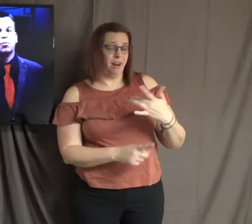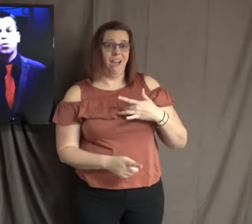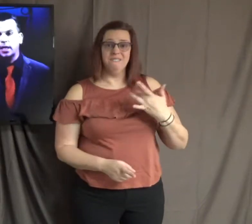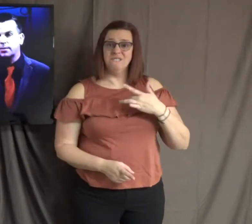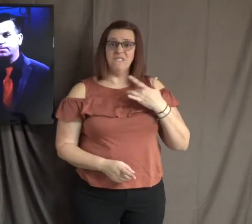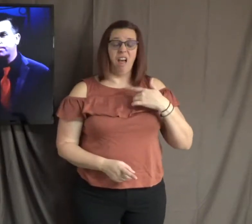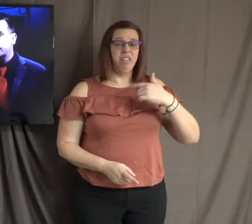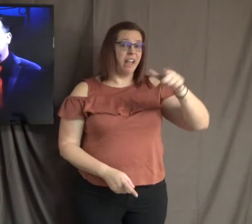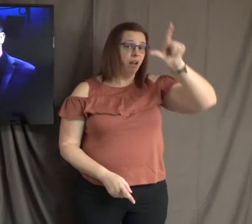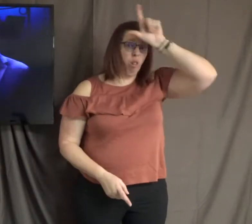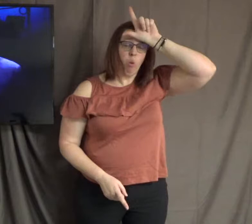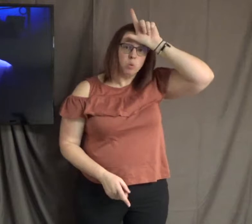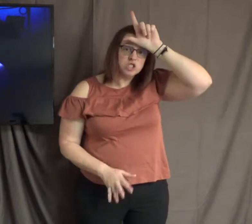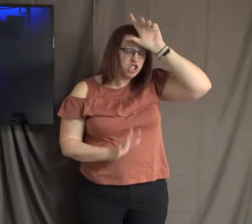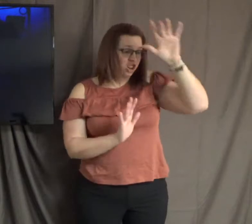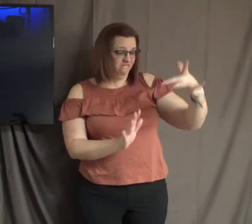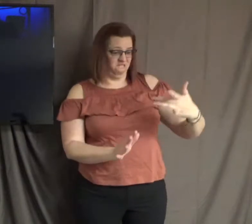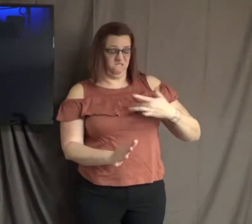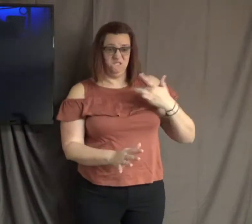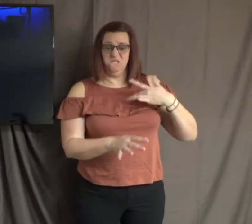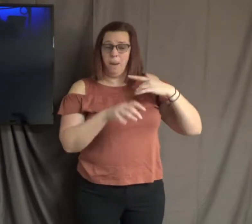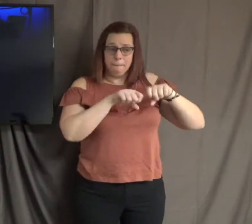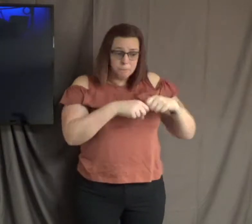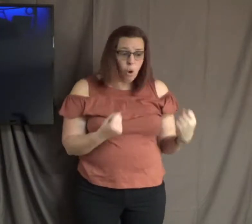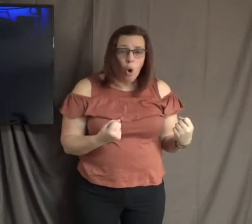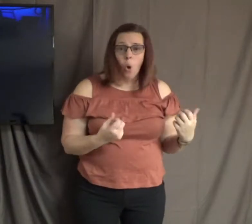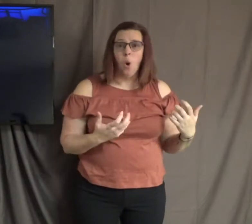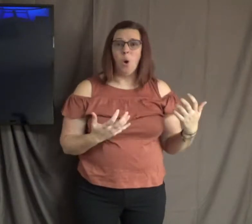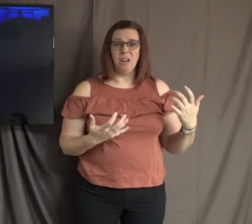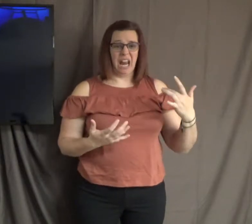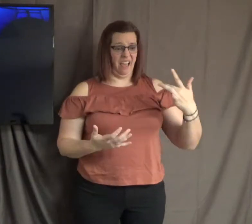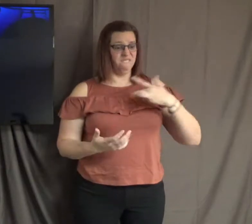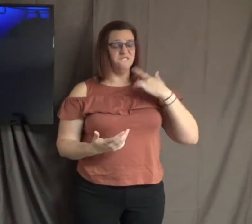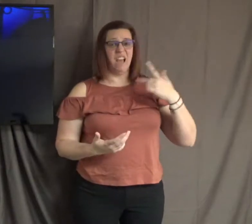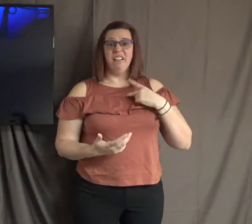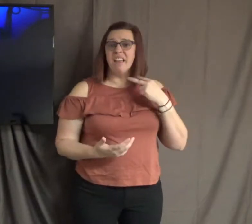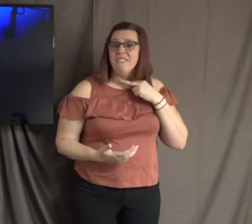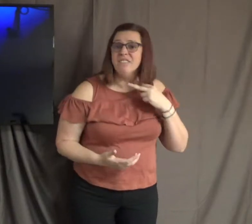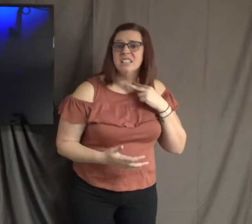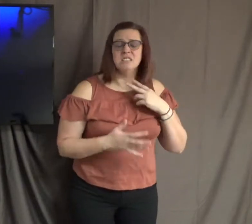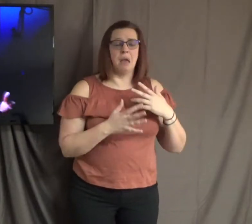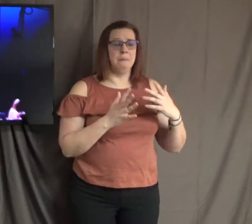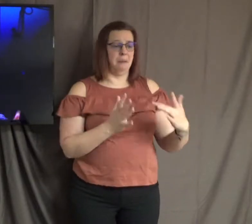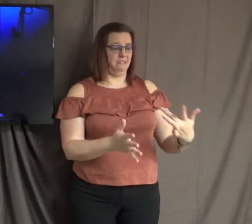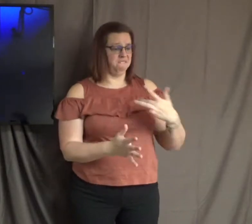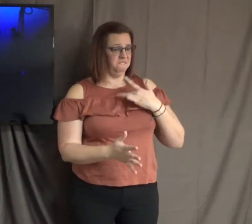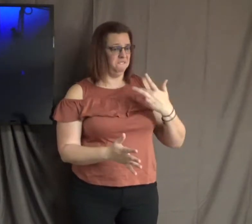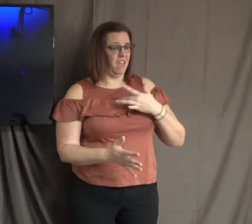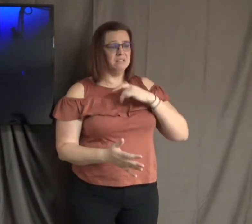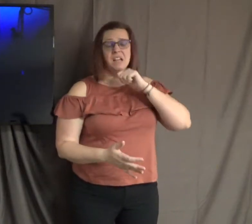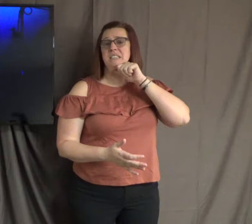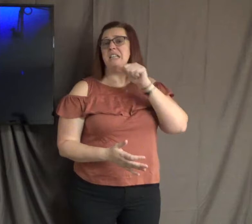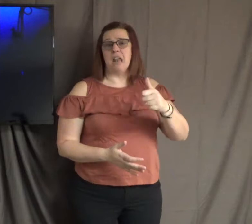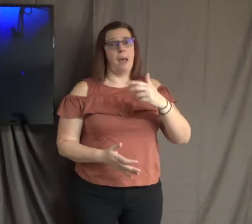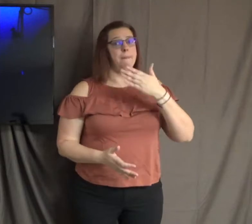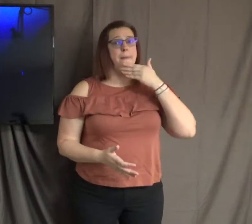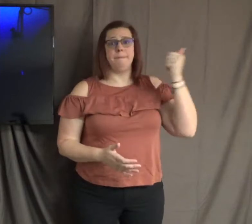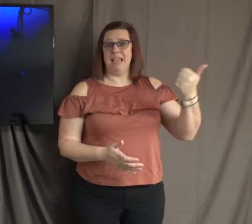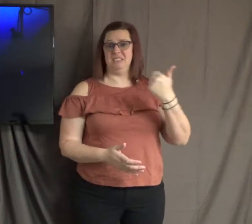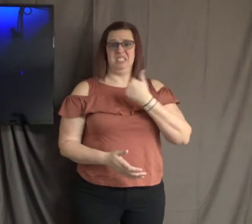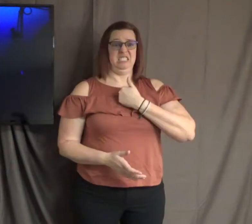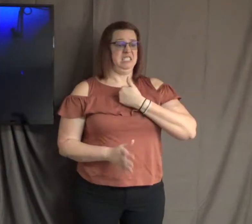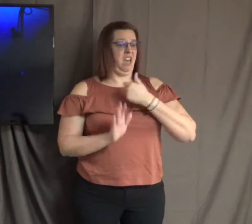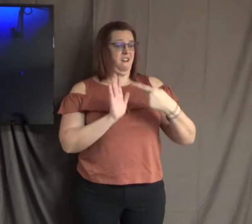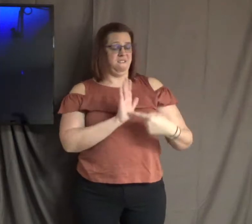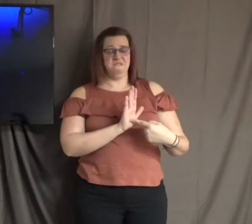felt broken, or I felt victimized, or where I felt that I didn't put my best self forward. And